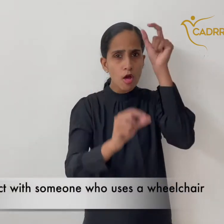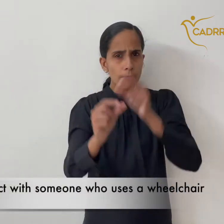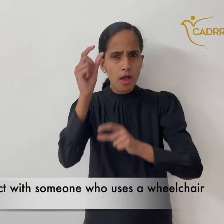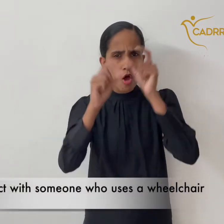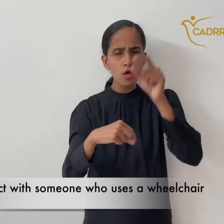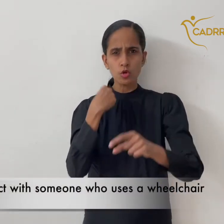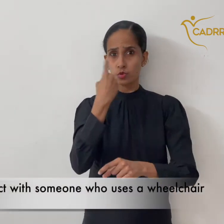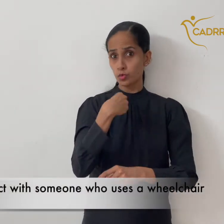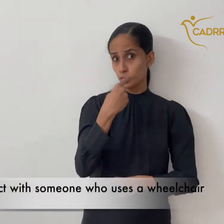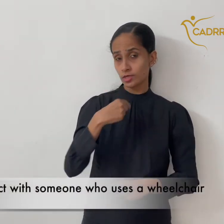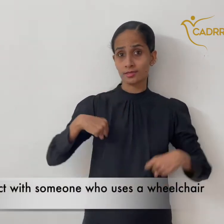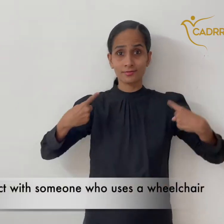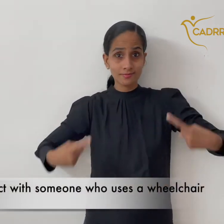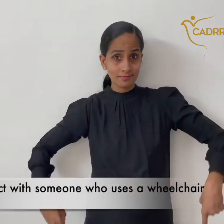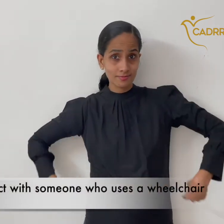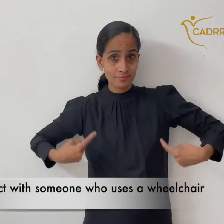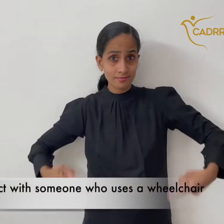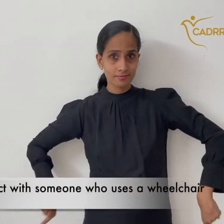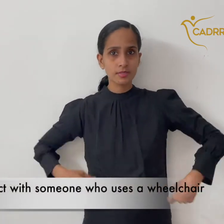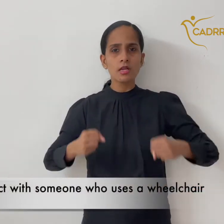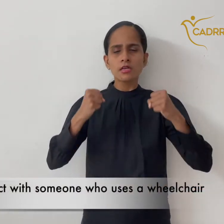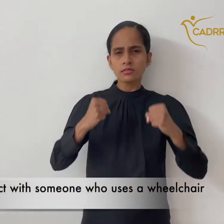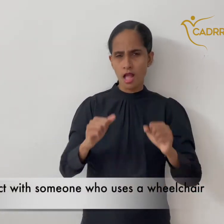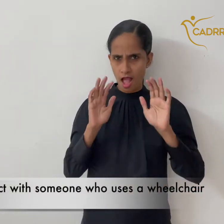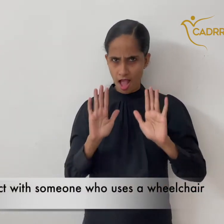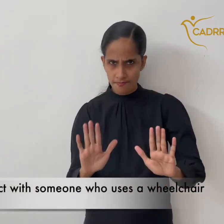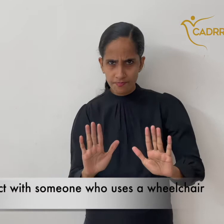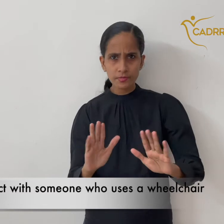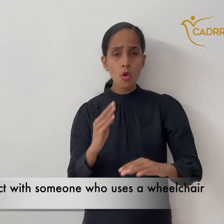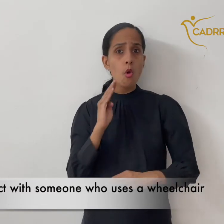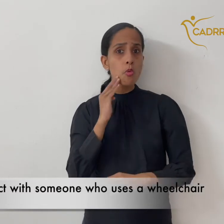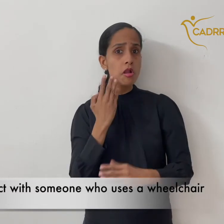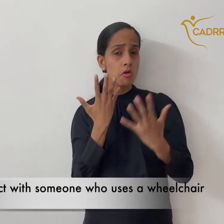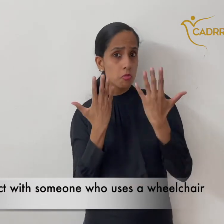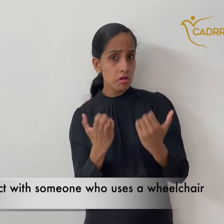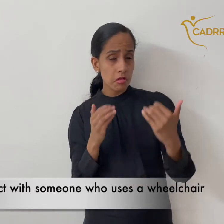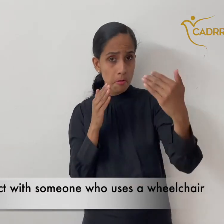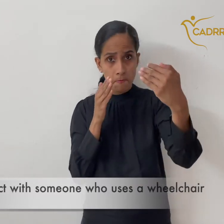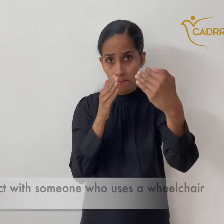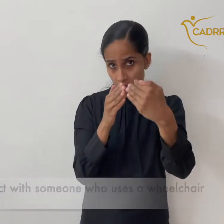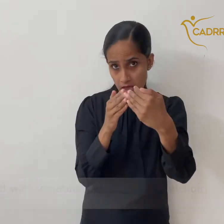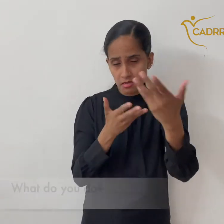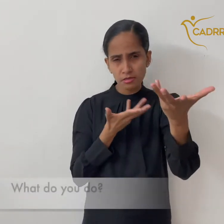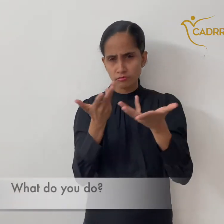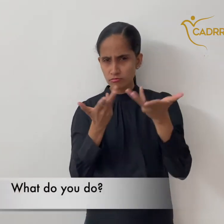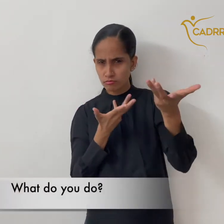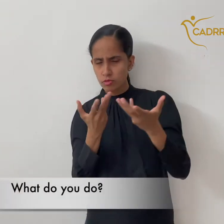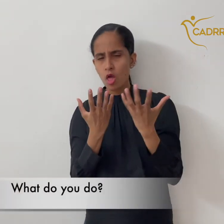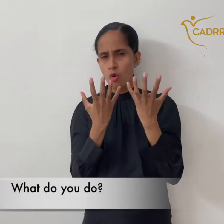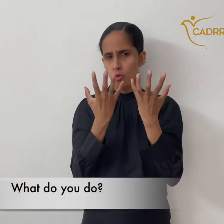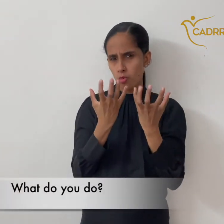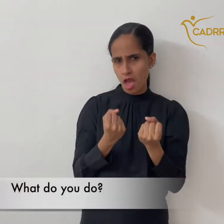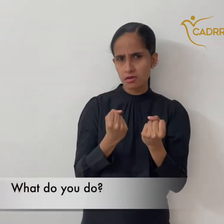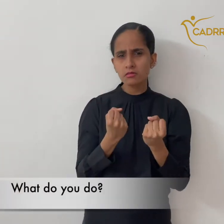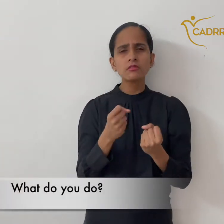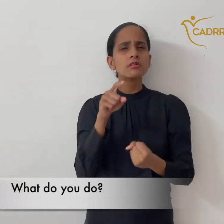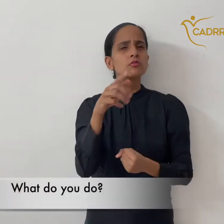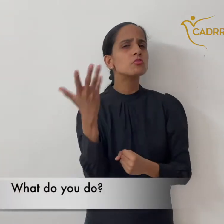When you interact with someone who uses a wheelchair, what do?